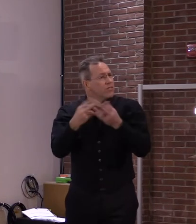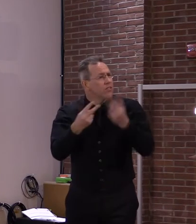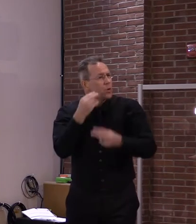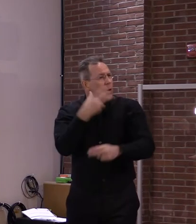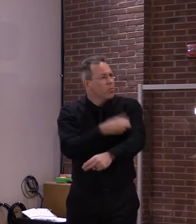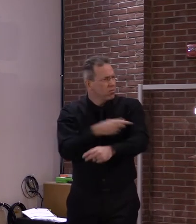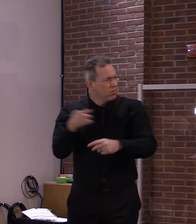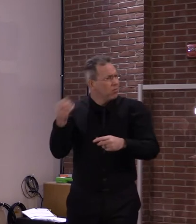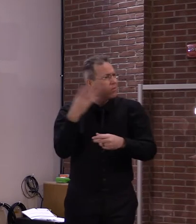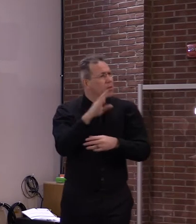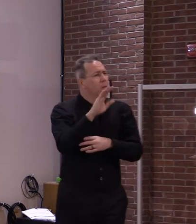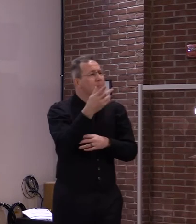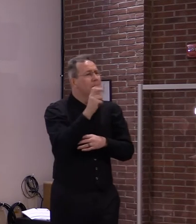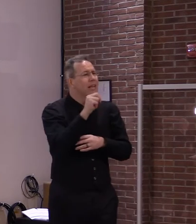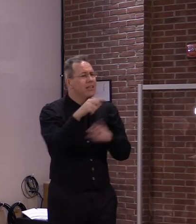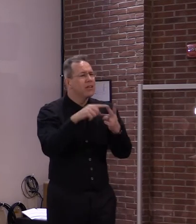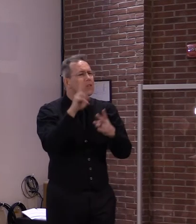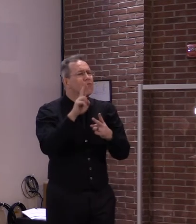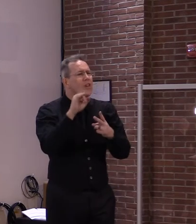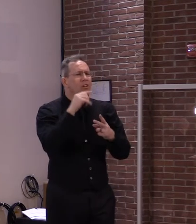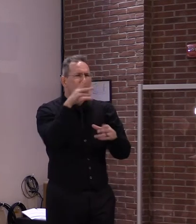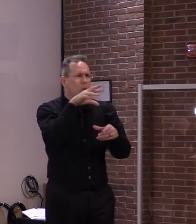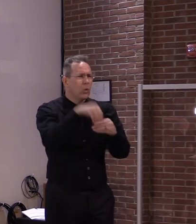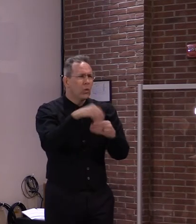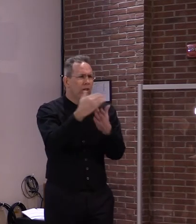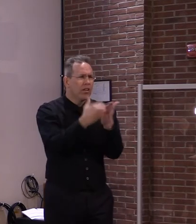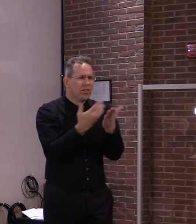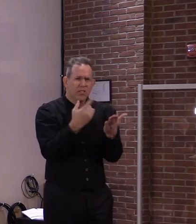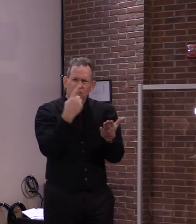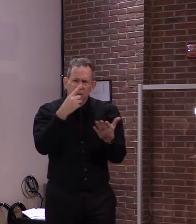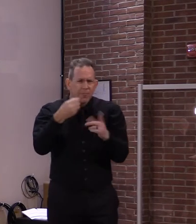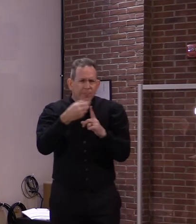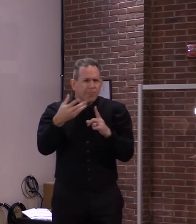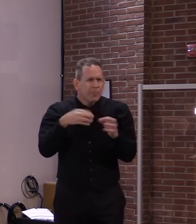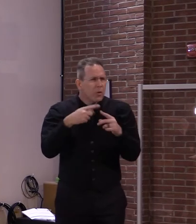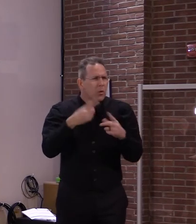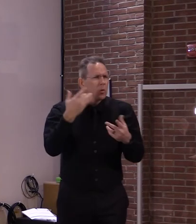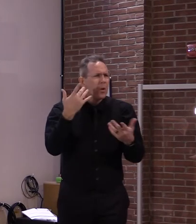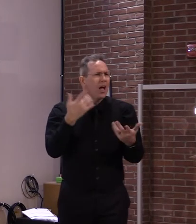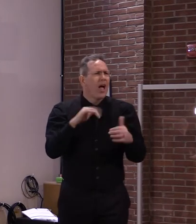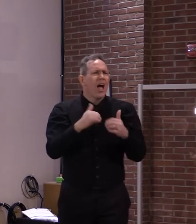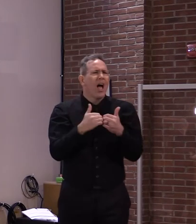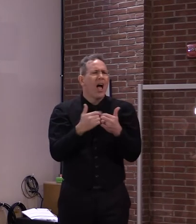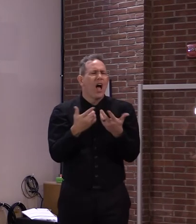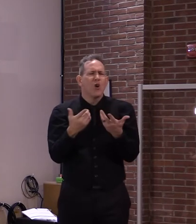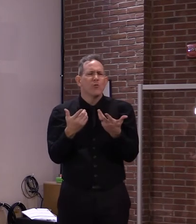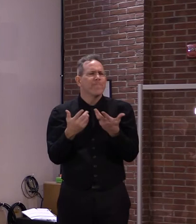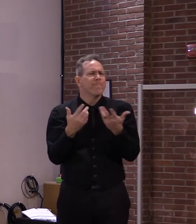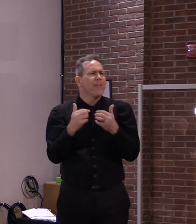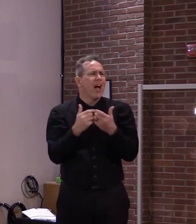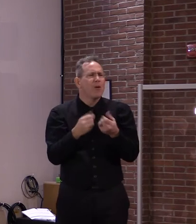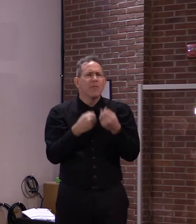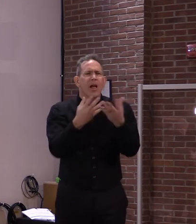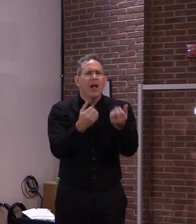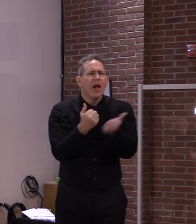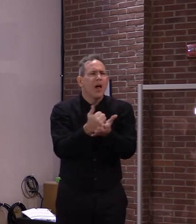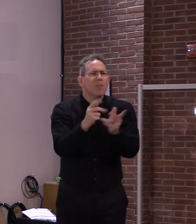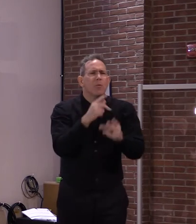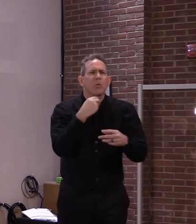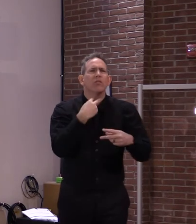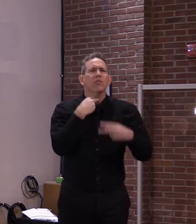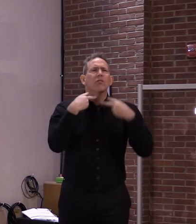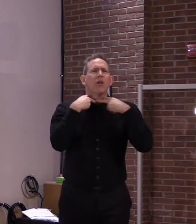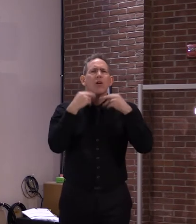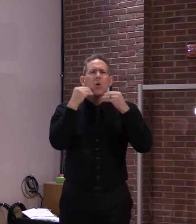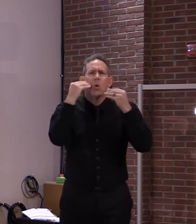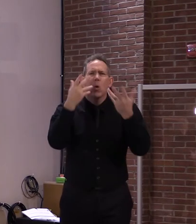with sort of what you can you know go into a little more detail about what the process is of getting uh that population into the vaccine queue yeah